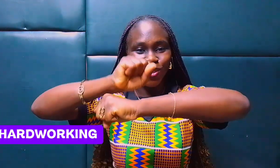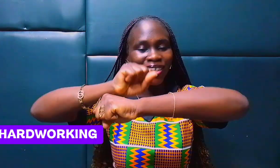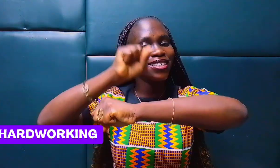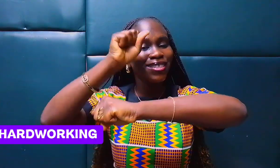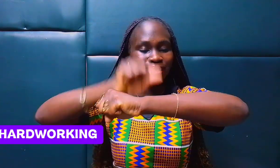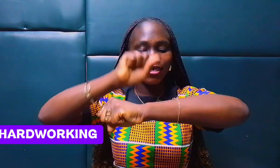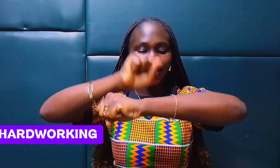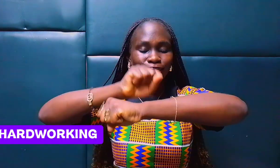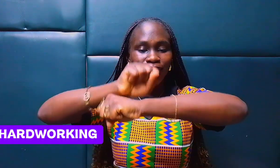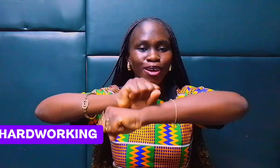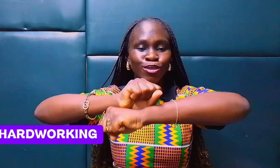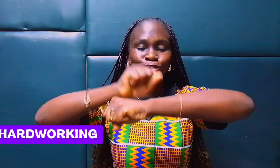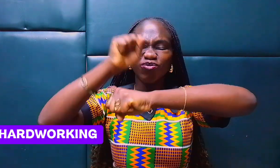the work like it's eating it. So